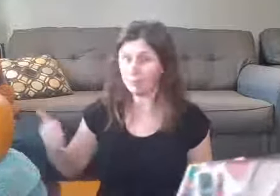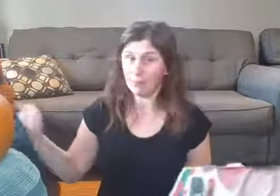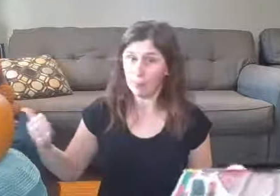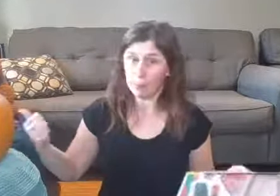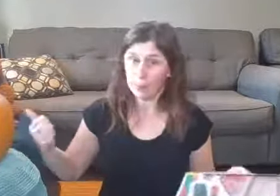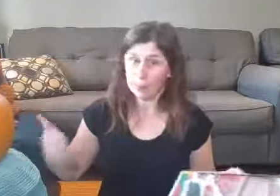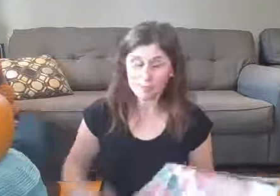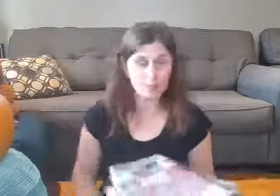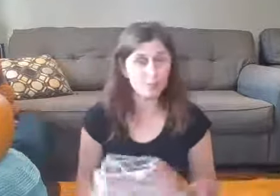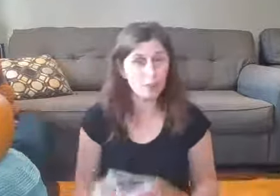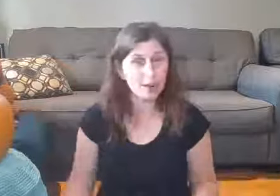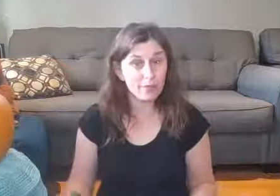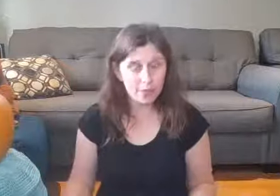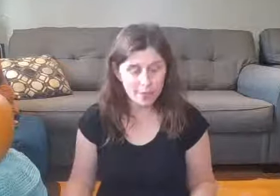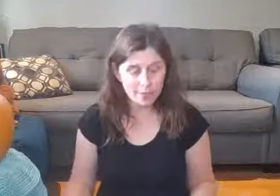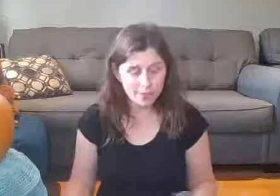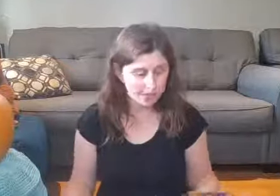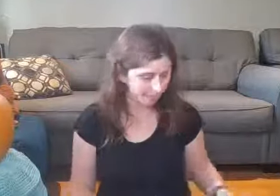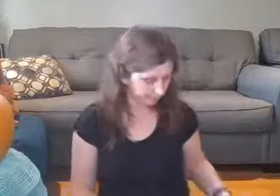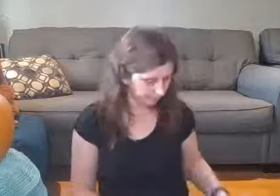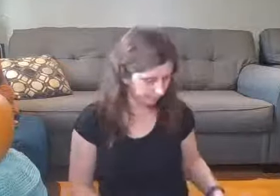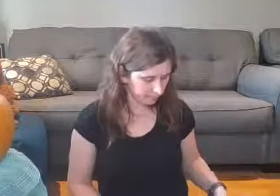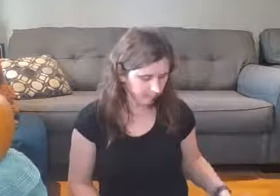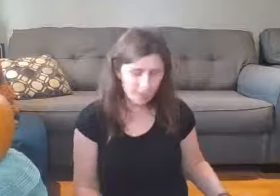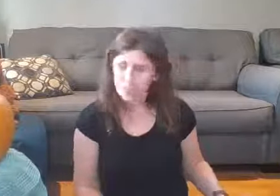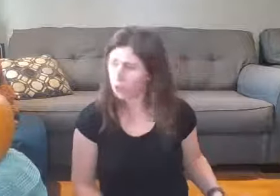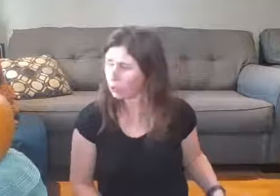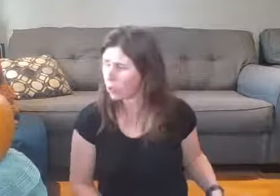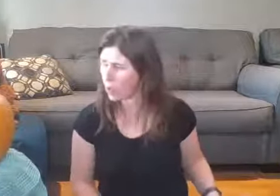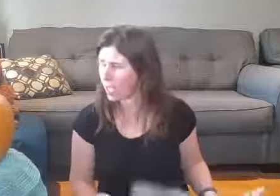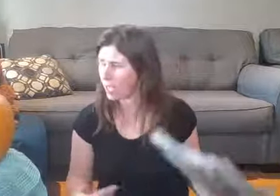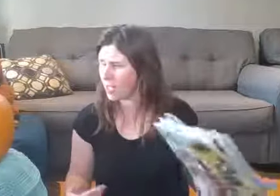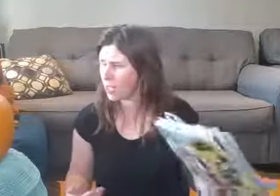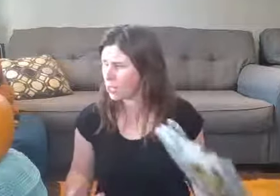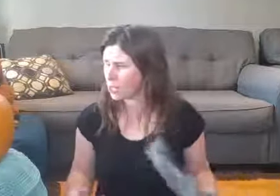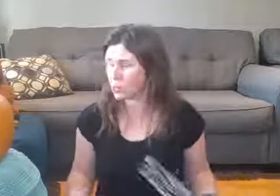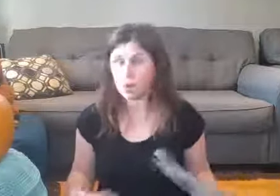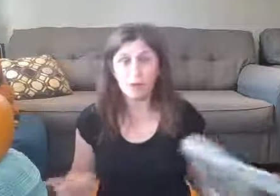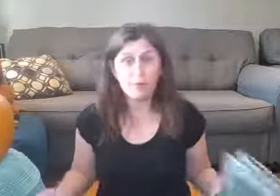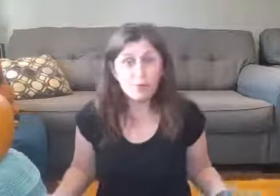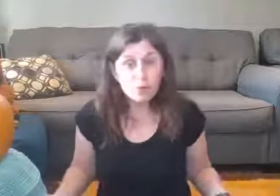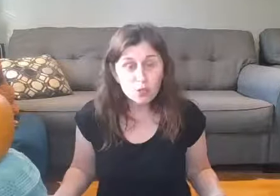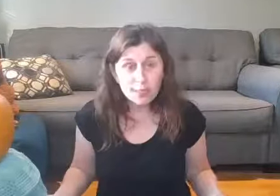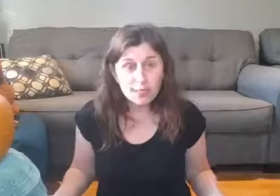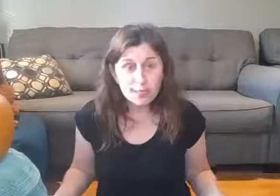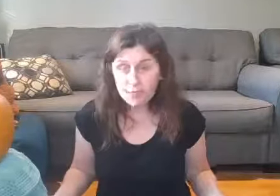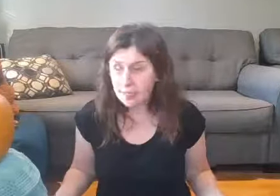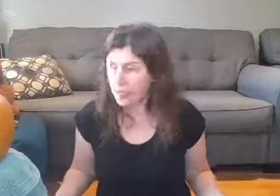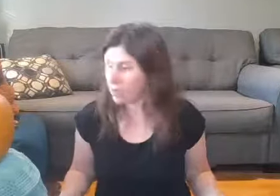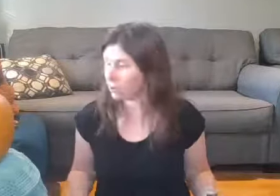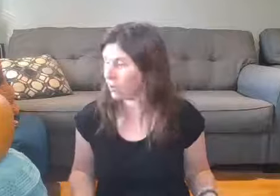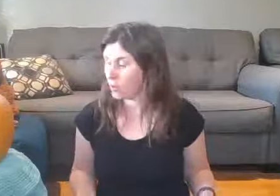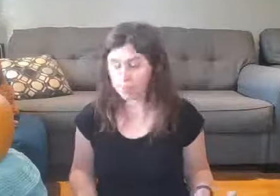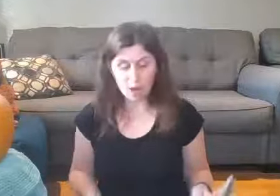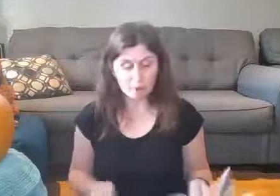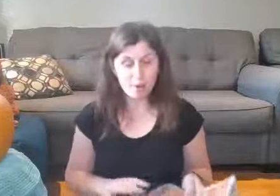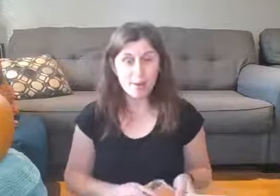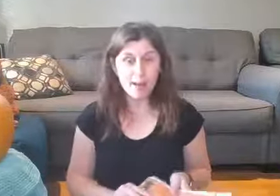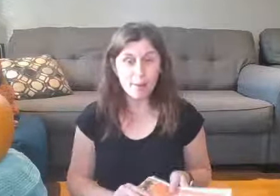or pumpkins, whatever you might need. It's a great way to talk about food choices, great way to talk about